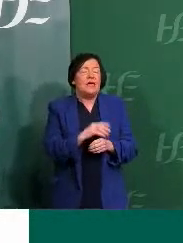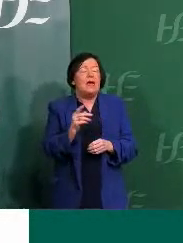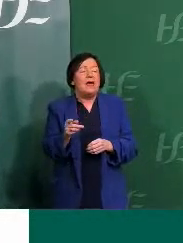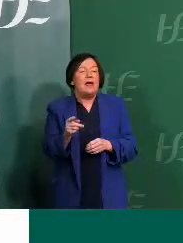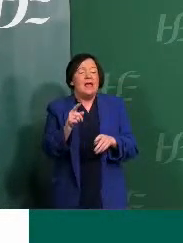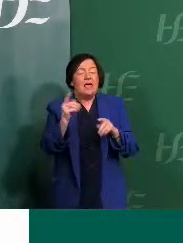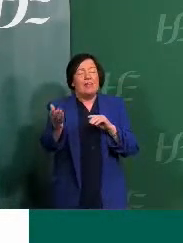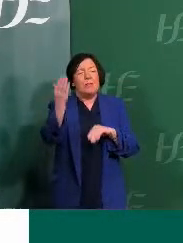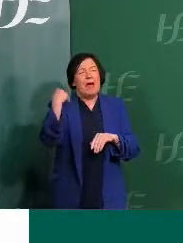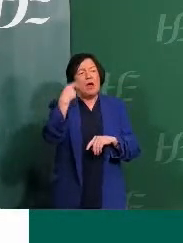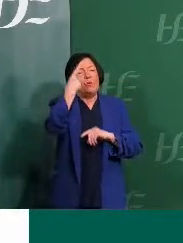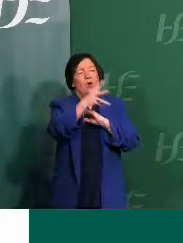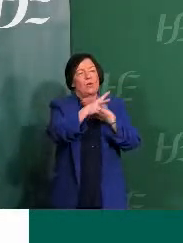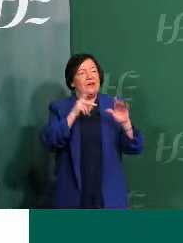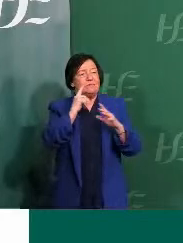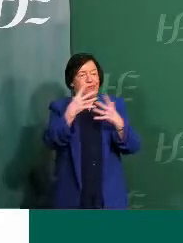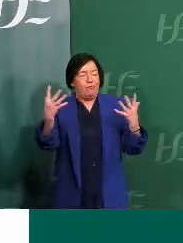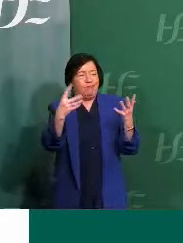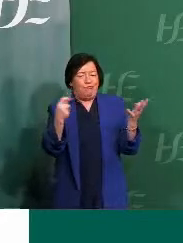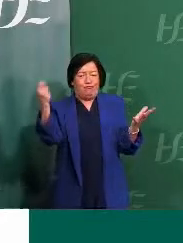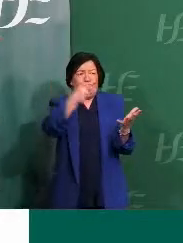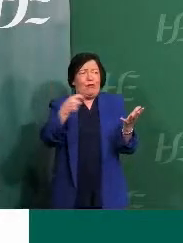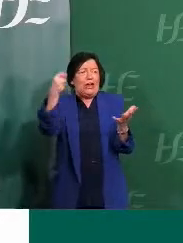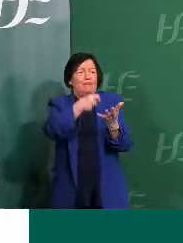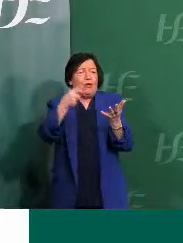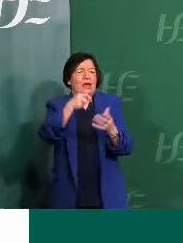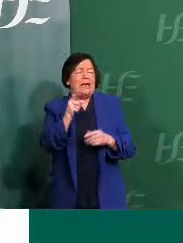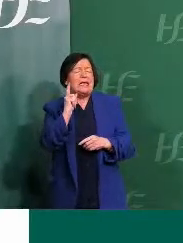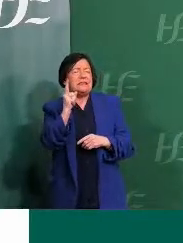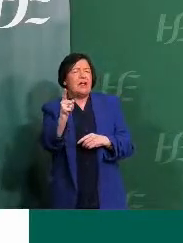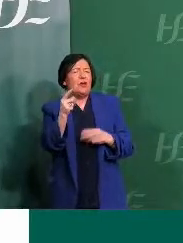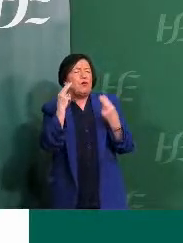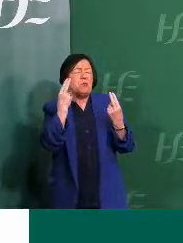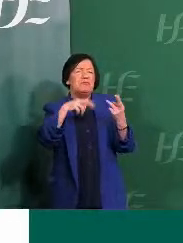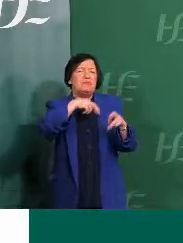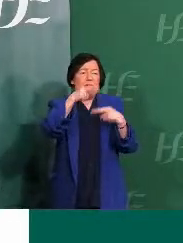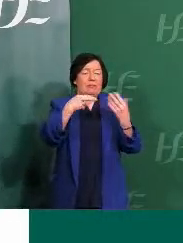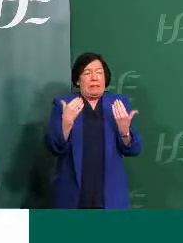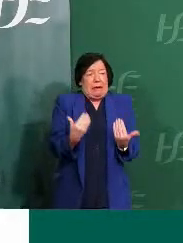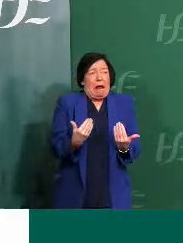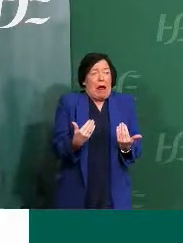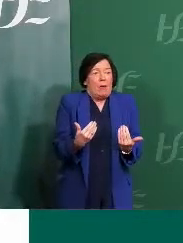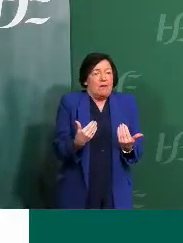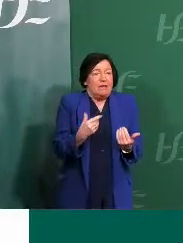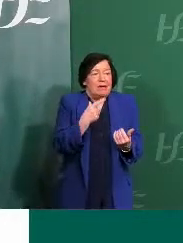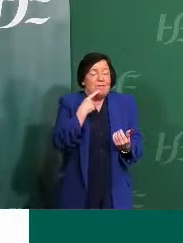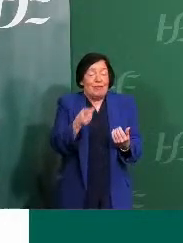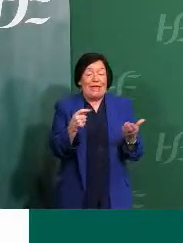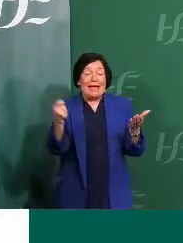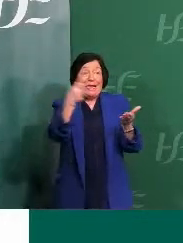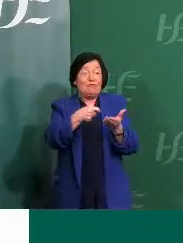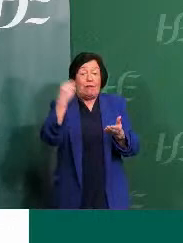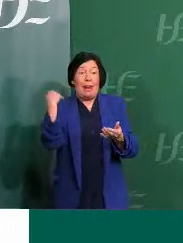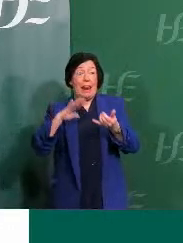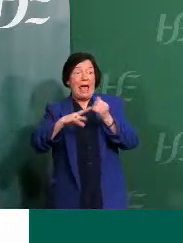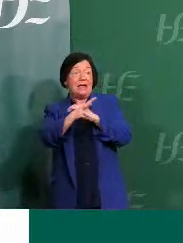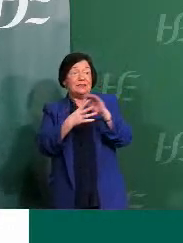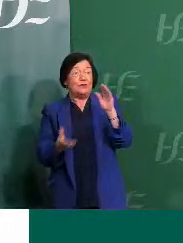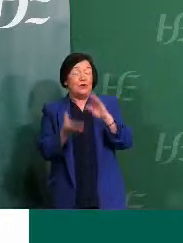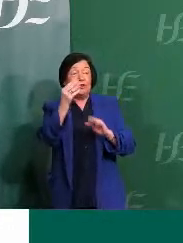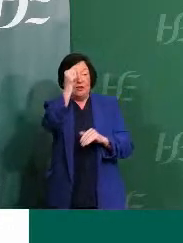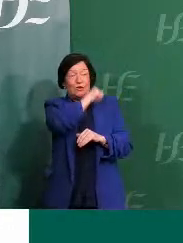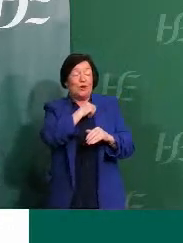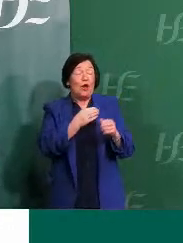in the past week, we've seen a significant increase. So we would normally see this around now. But the increase last week up to Sunday was